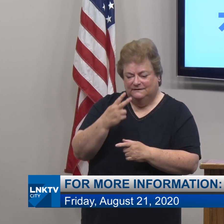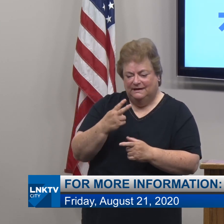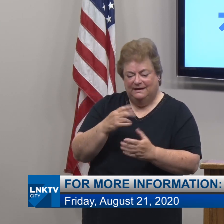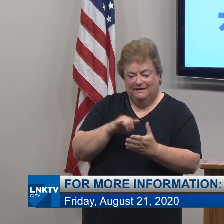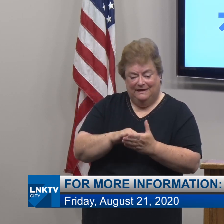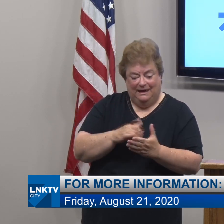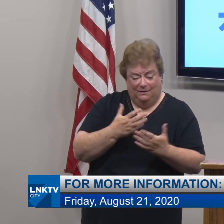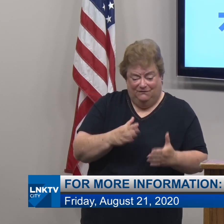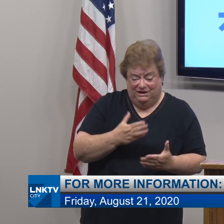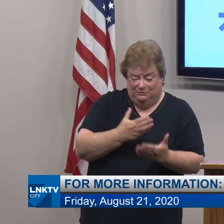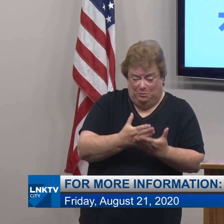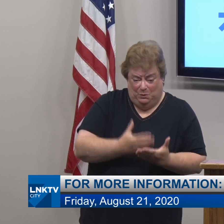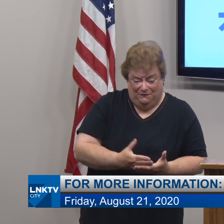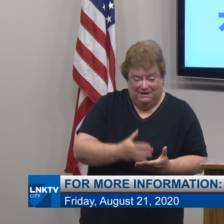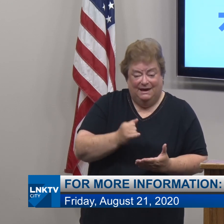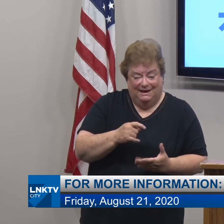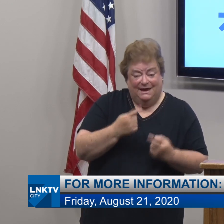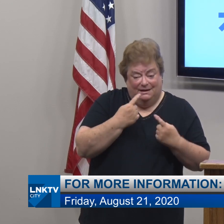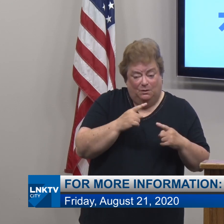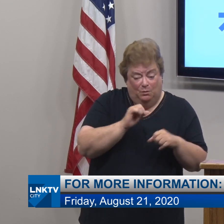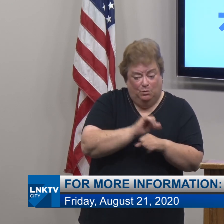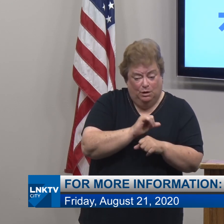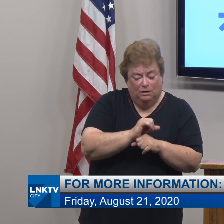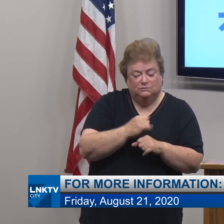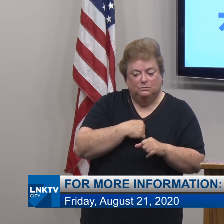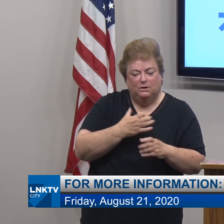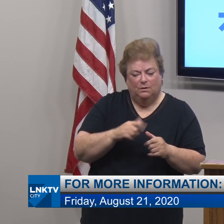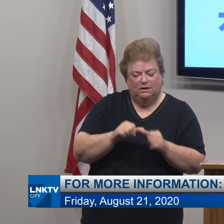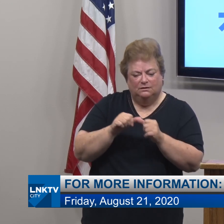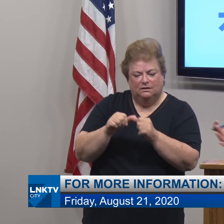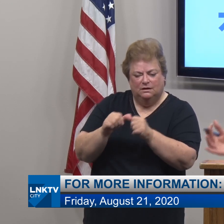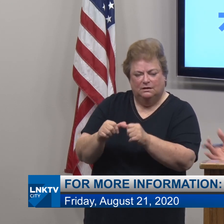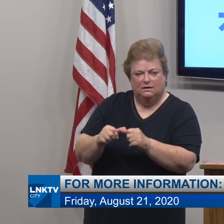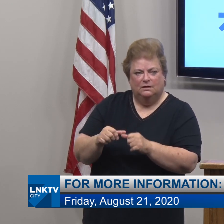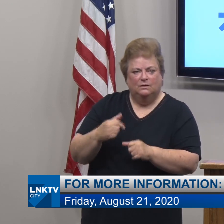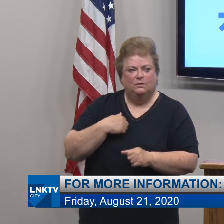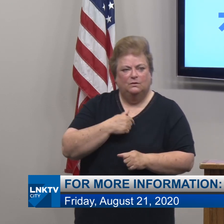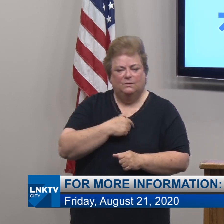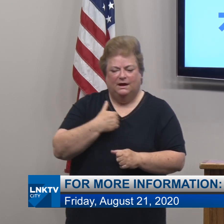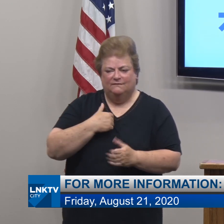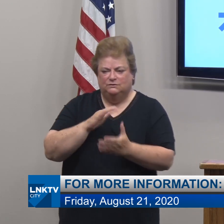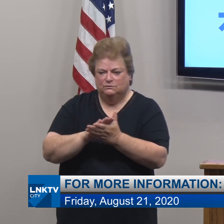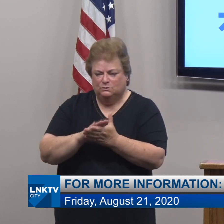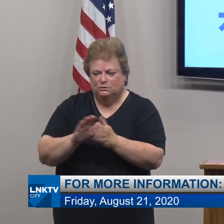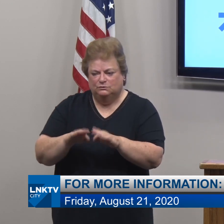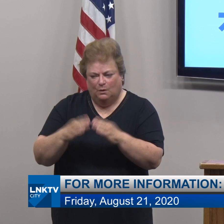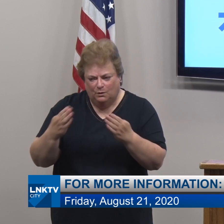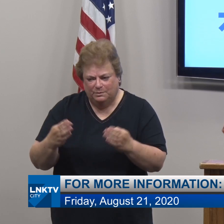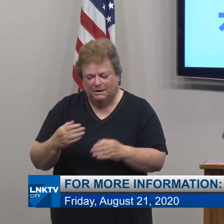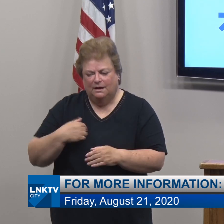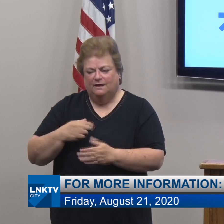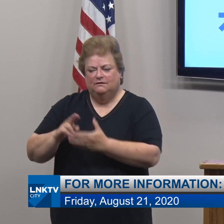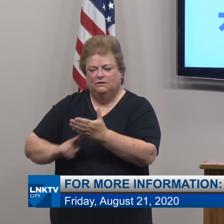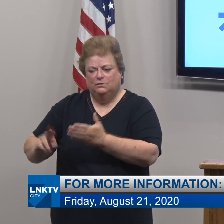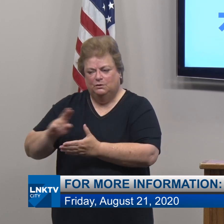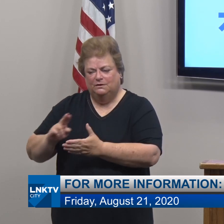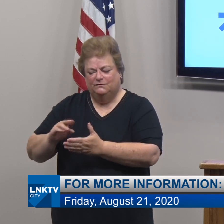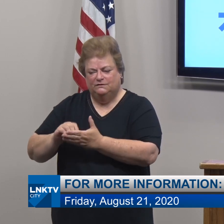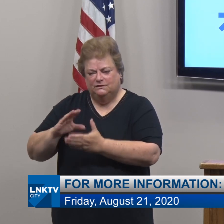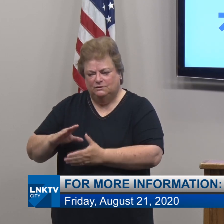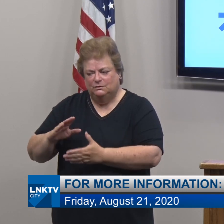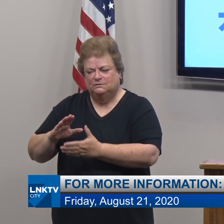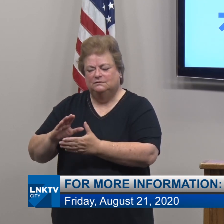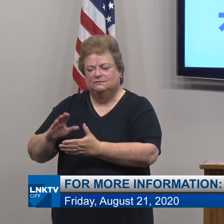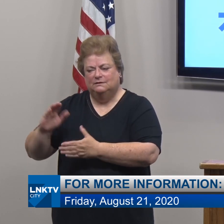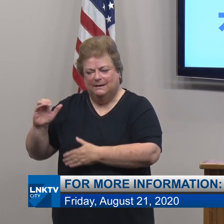strategies in place. And right now, as I've said in previous briefings, we're sort of at a crossroads. We've got schools reopening. We've got university students and college